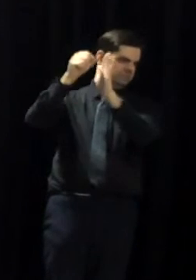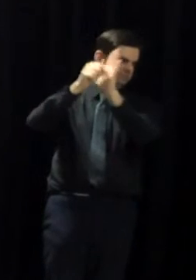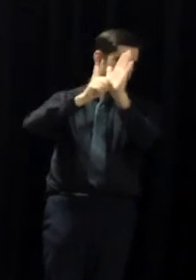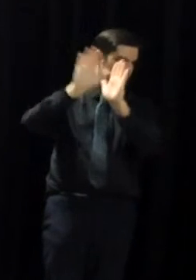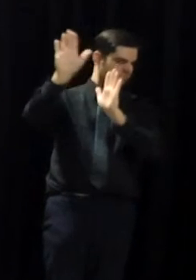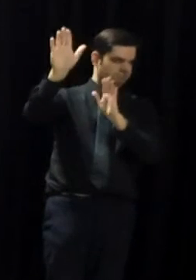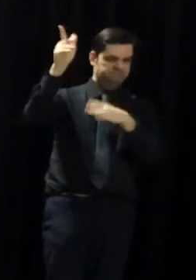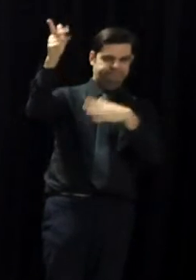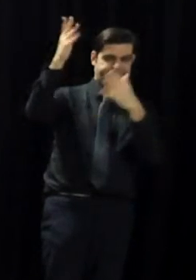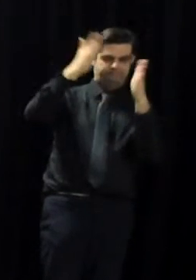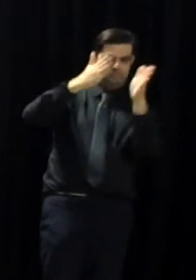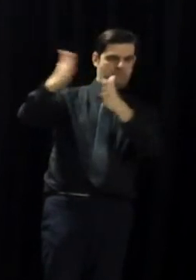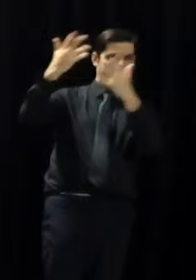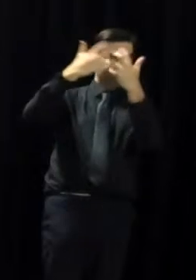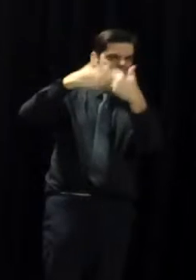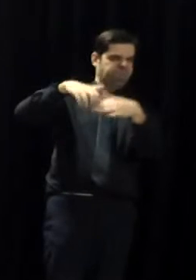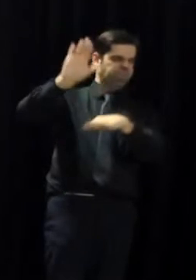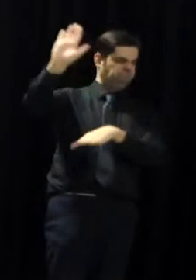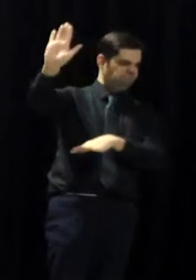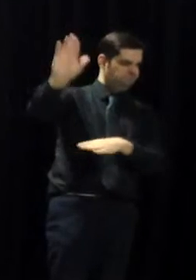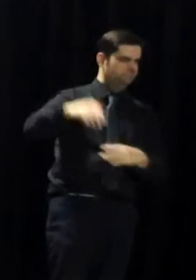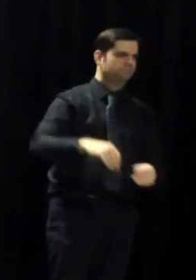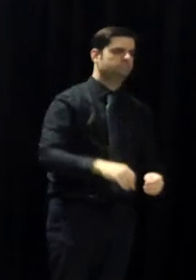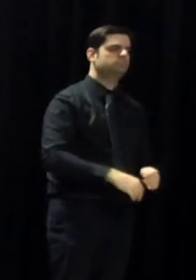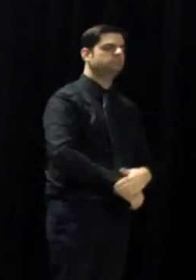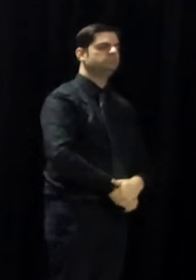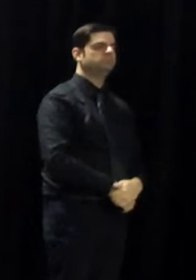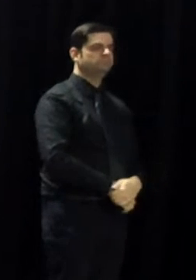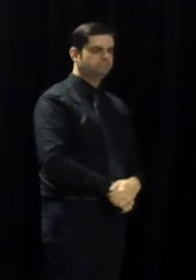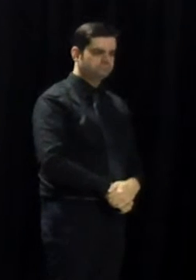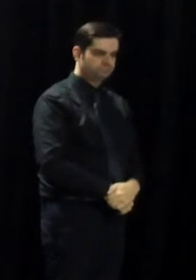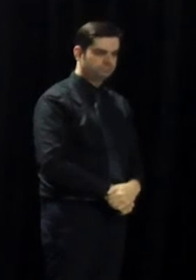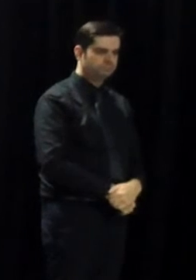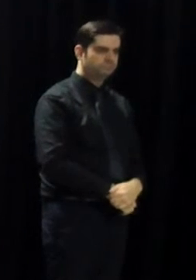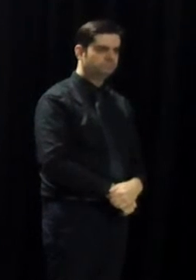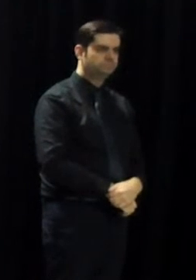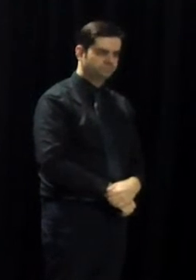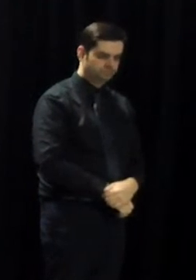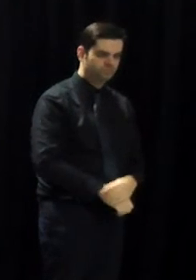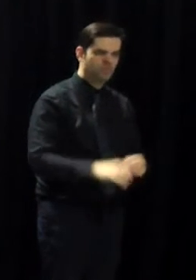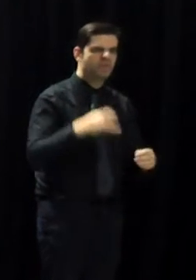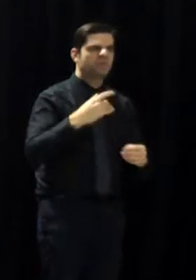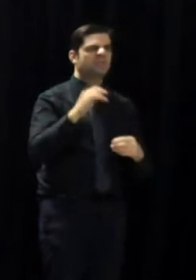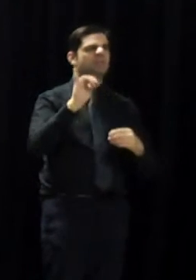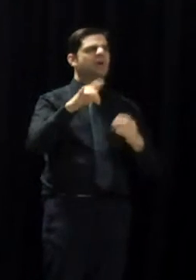set up a time for the pharmacy to come in and get the vaccination to the residents.